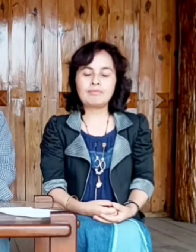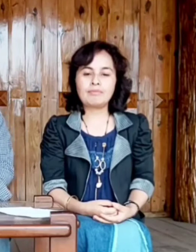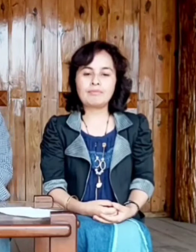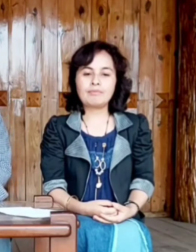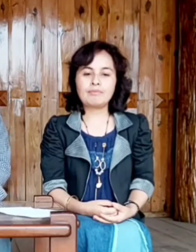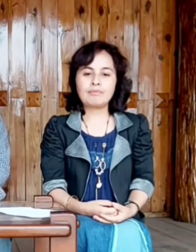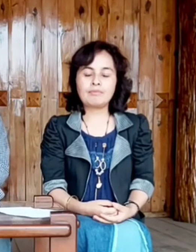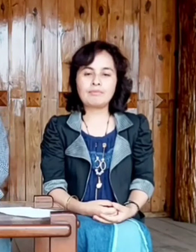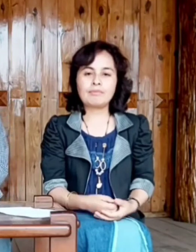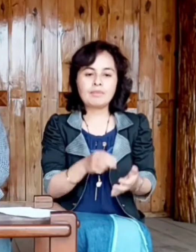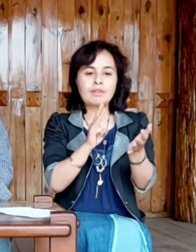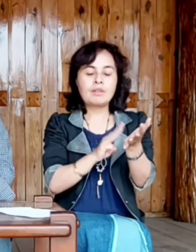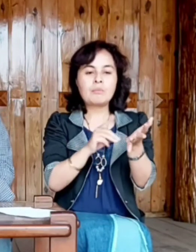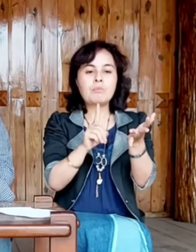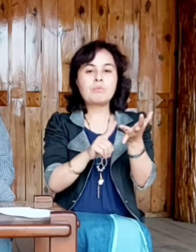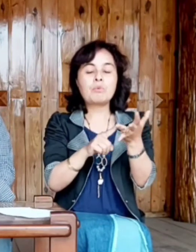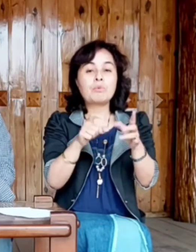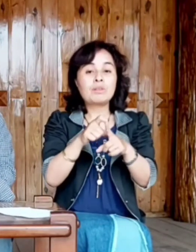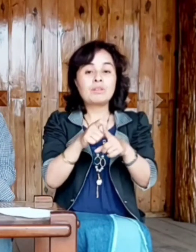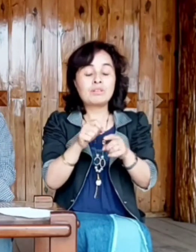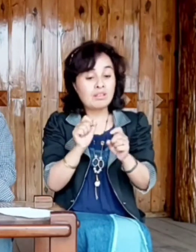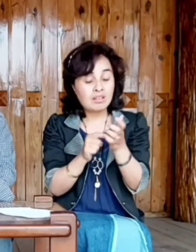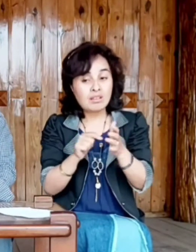Mode of transmission: